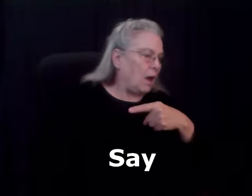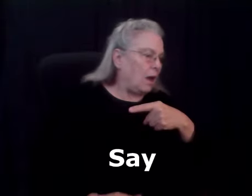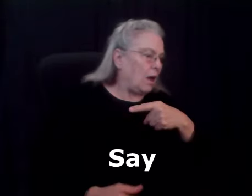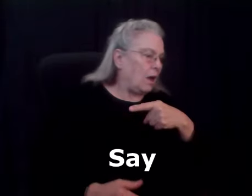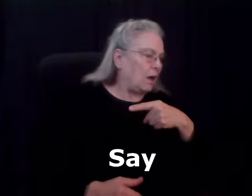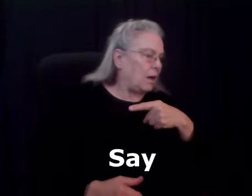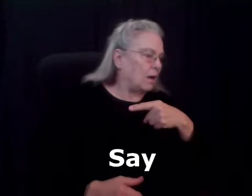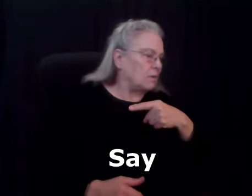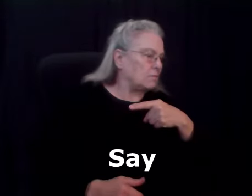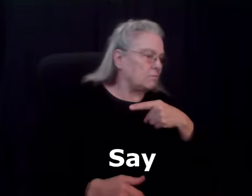Uh,